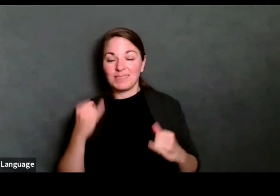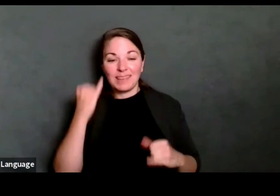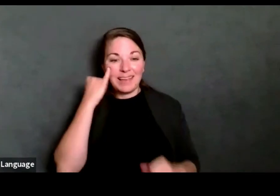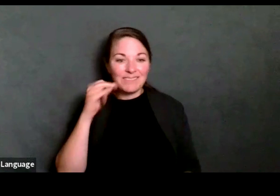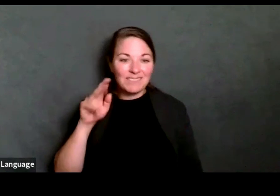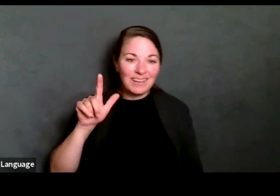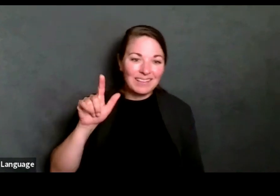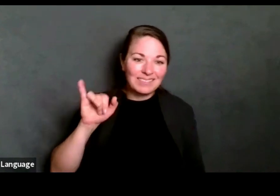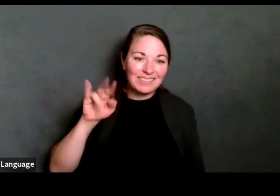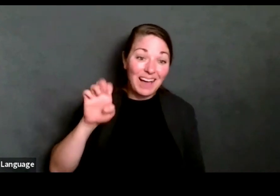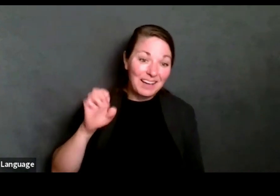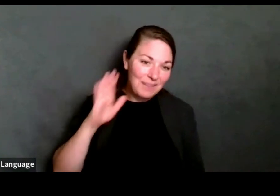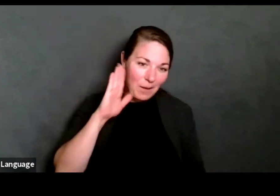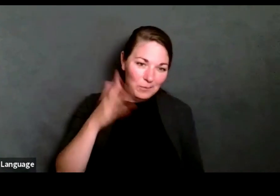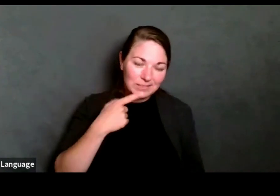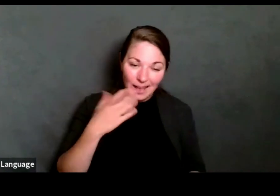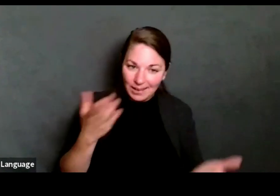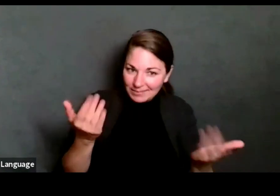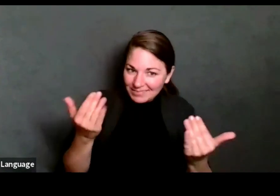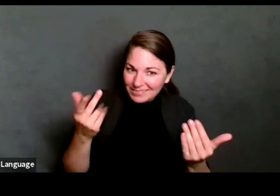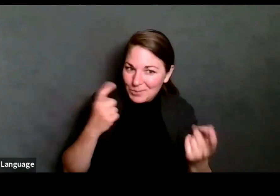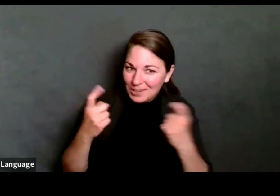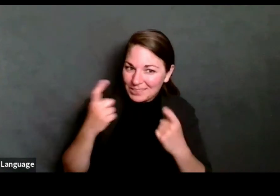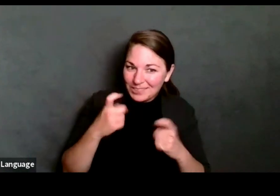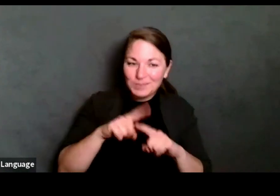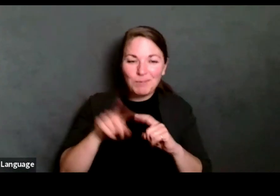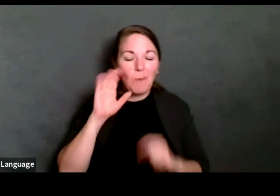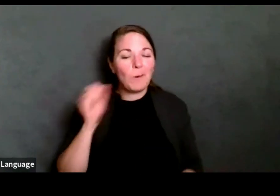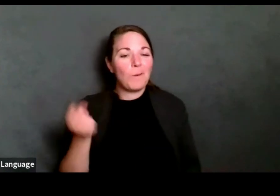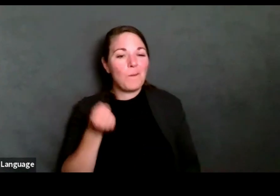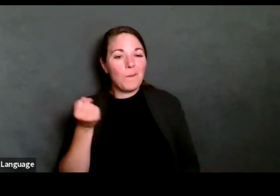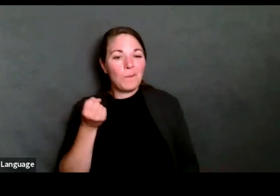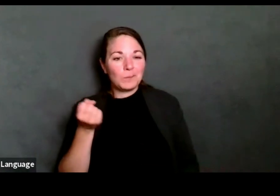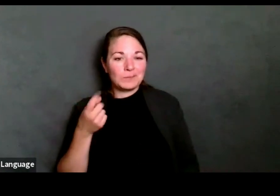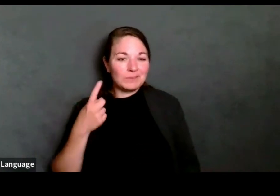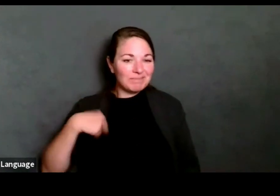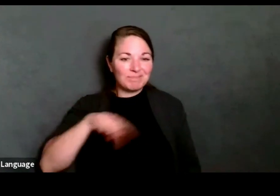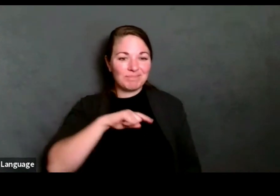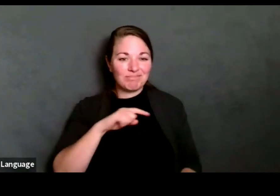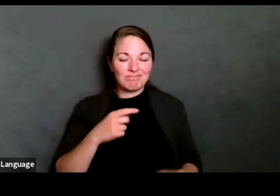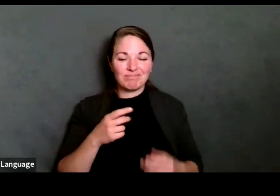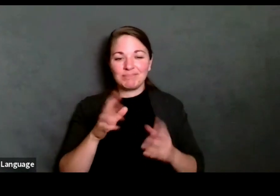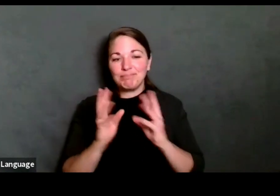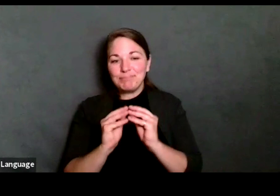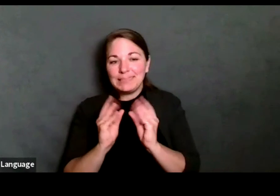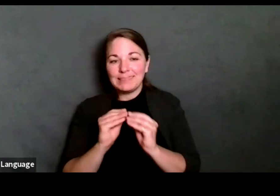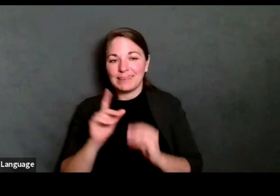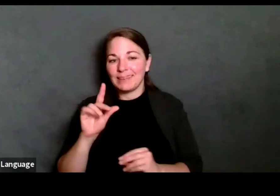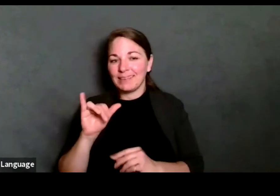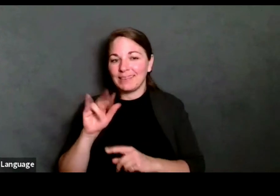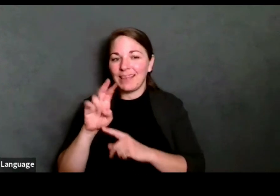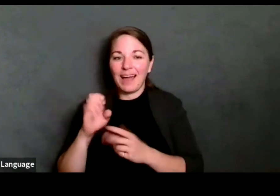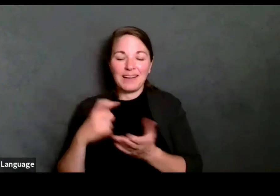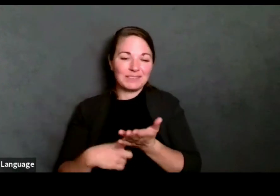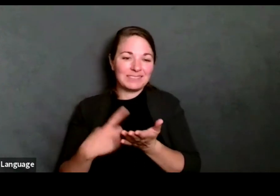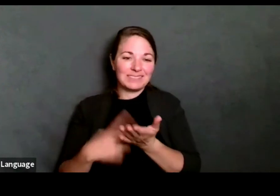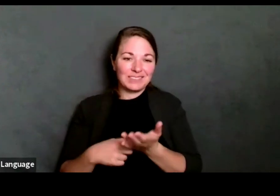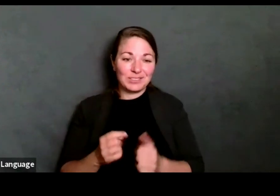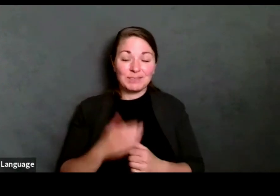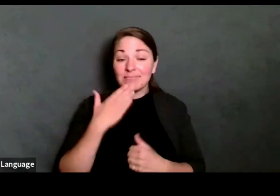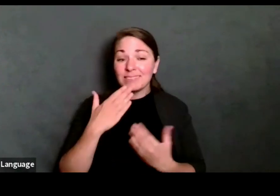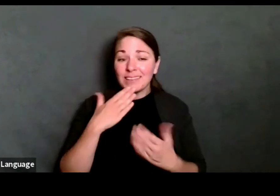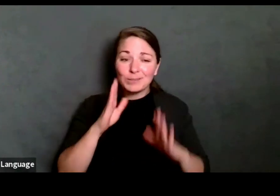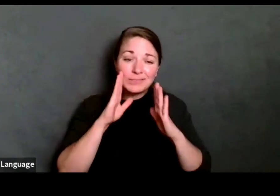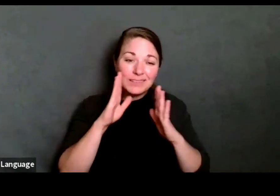were live, I would make time for questions, but instead I will hold that until we meet for our live discussion session. Thank you so much for